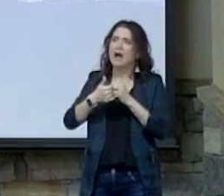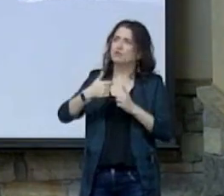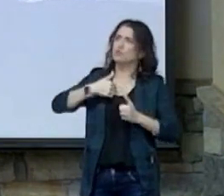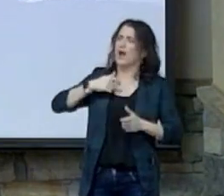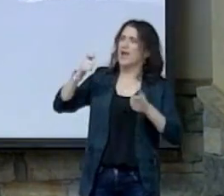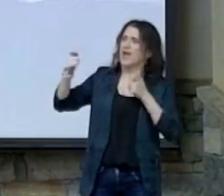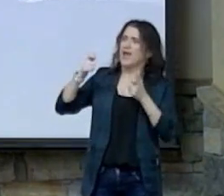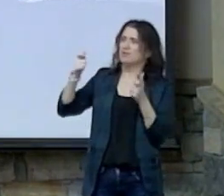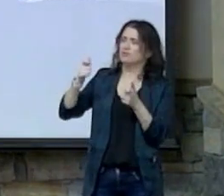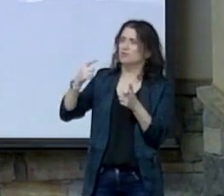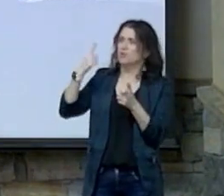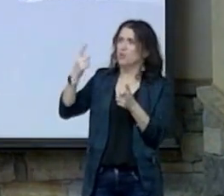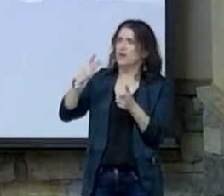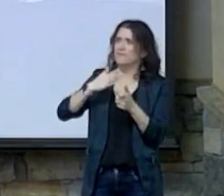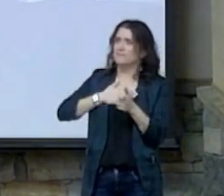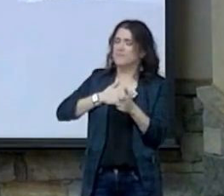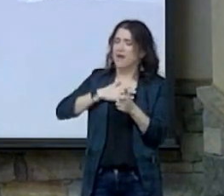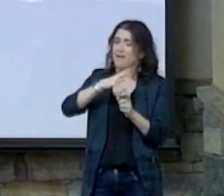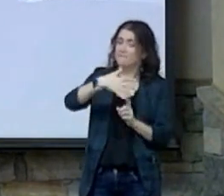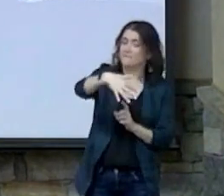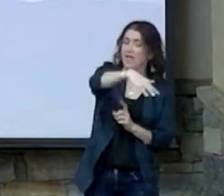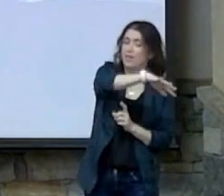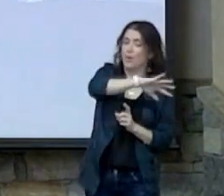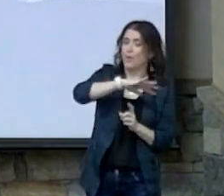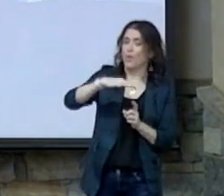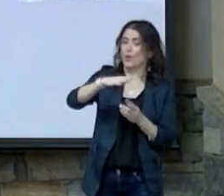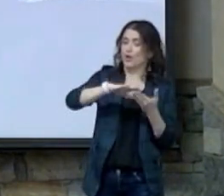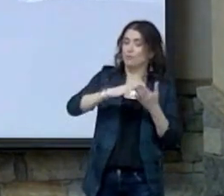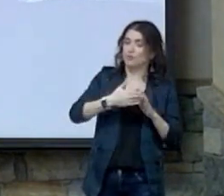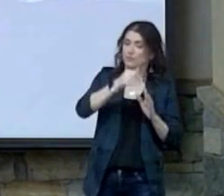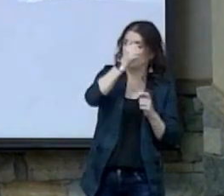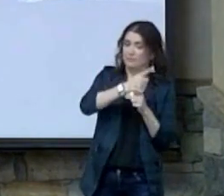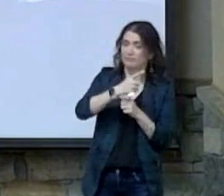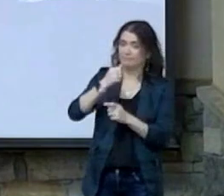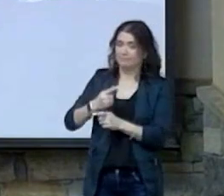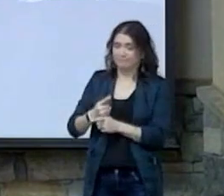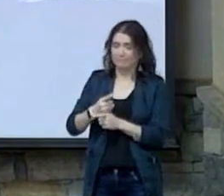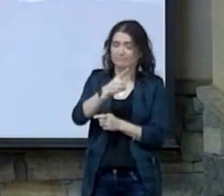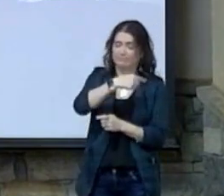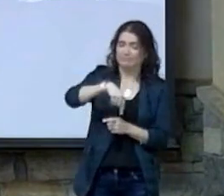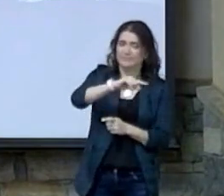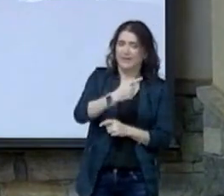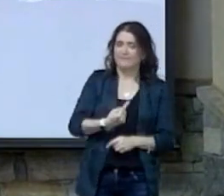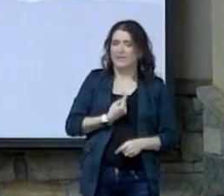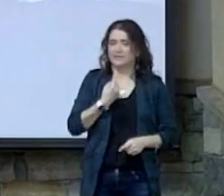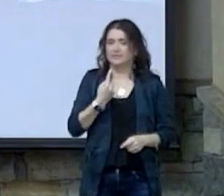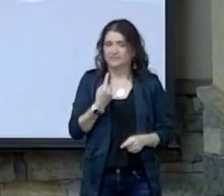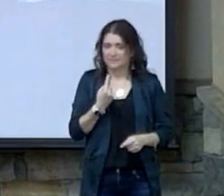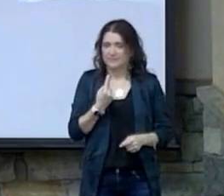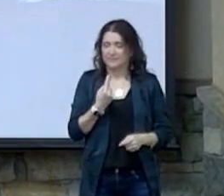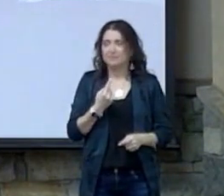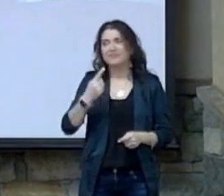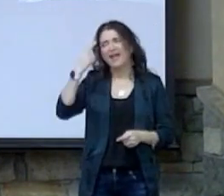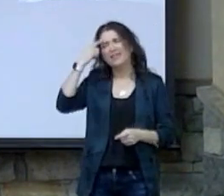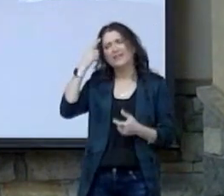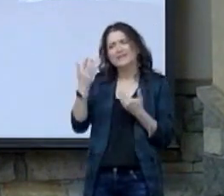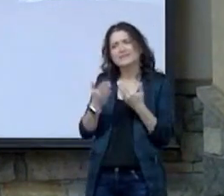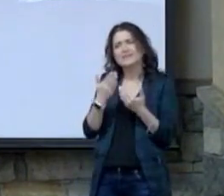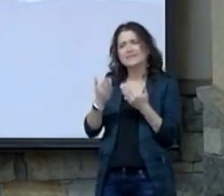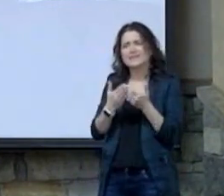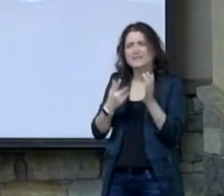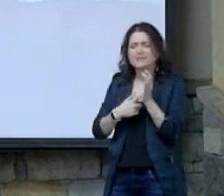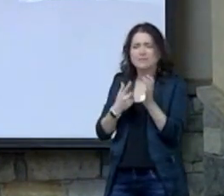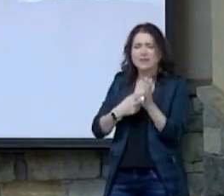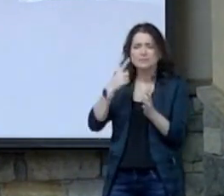when one of my fellow apostles living with me in community offends me? You know, I think it's easy sometimes for us to think that